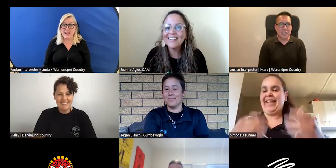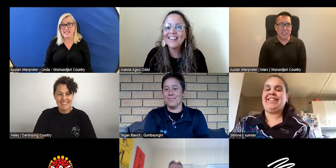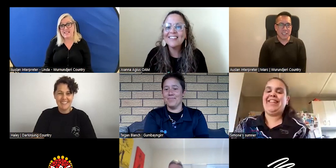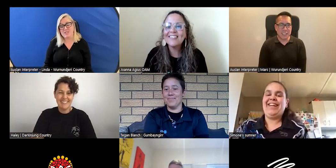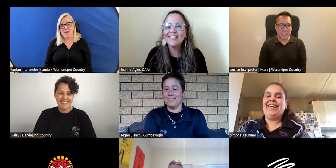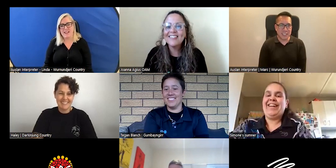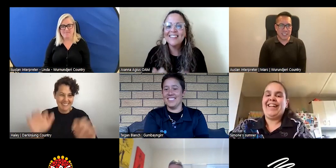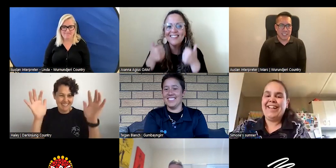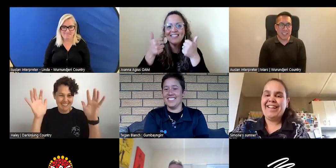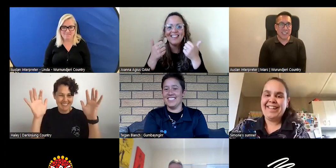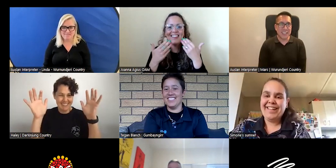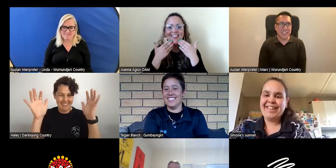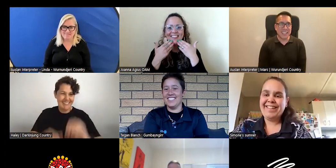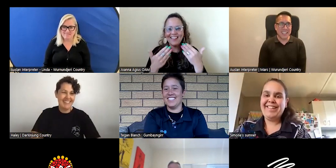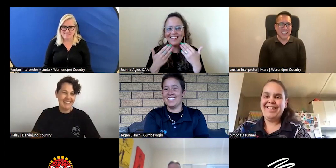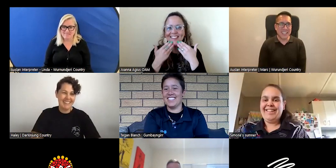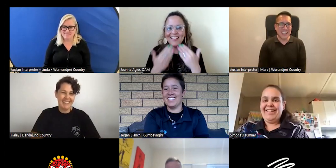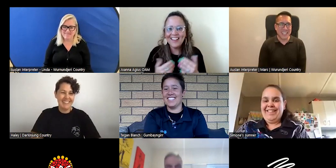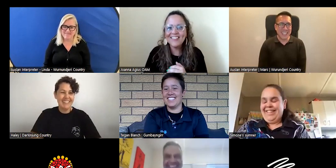And my cousin is Joanna.